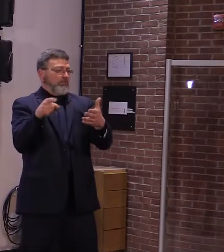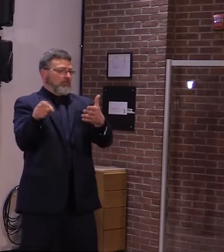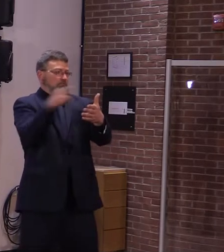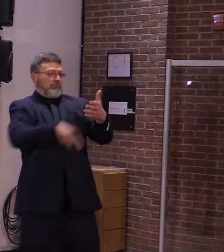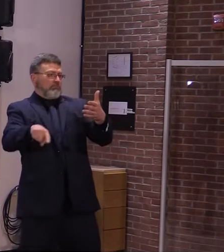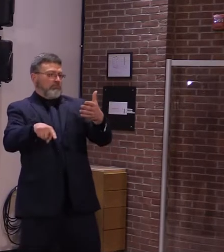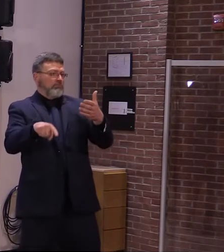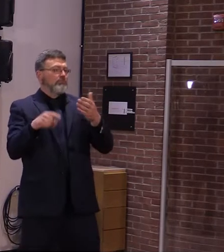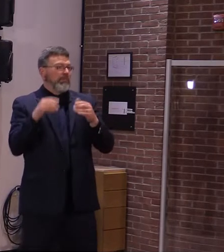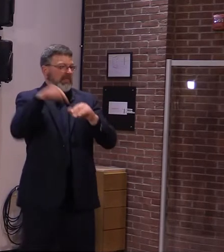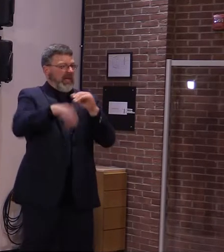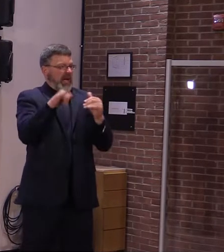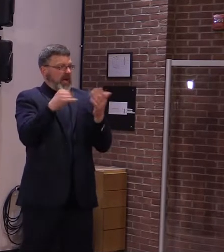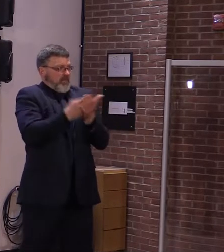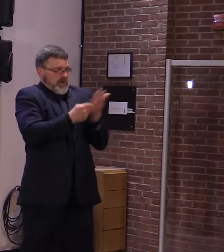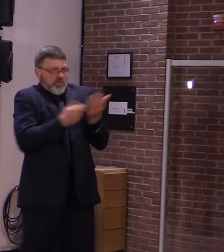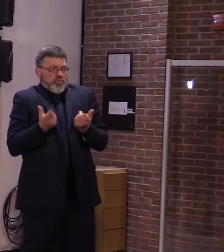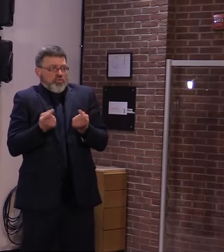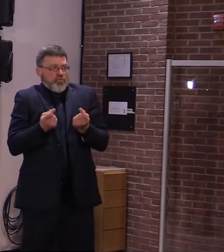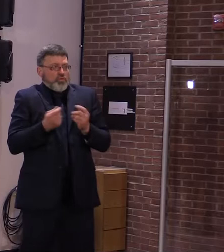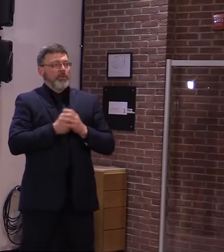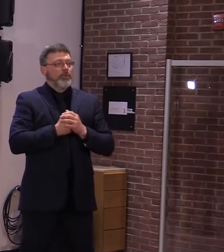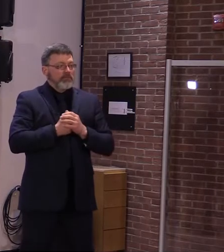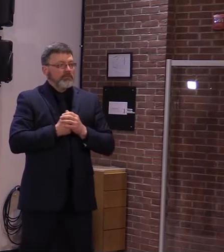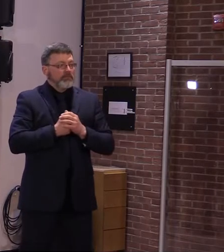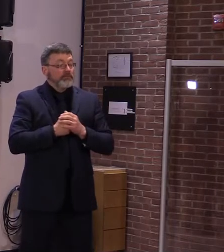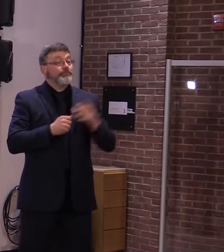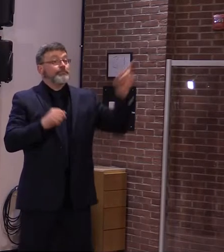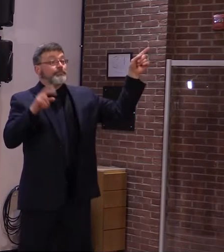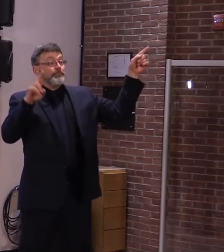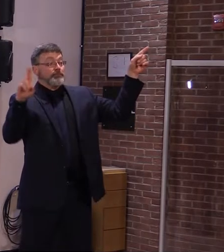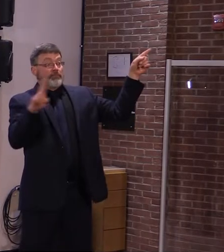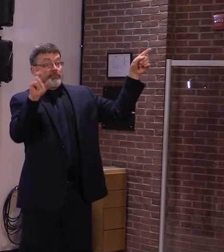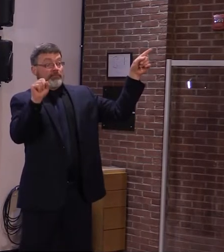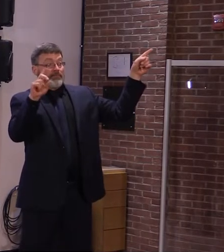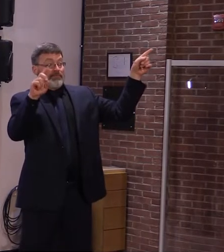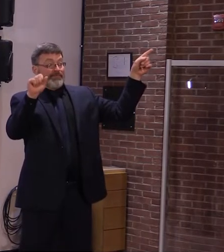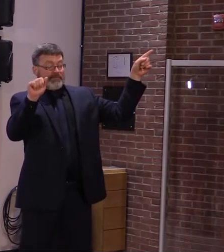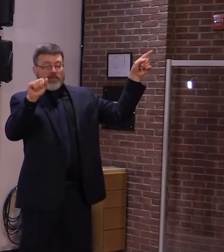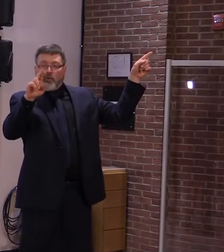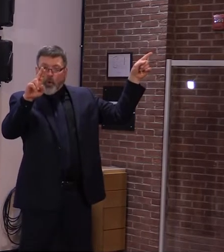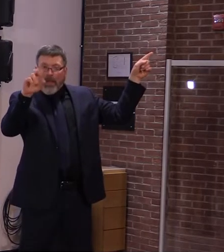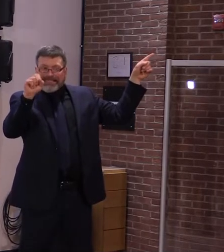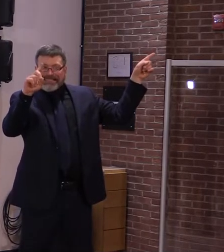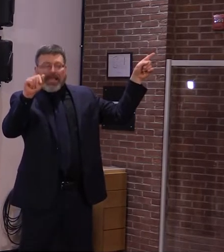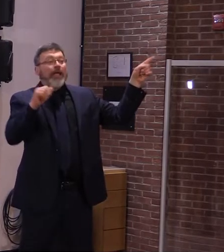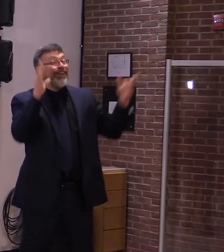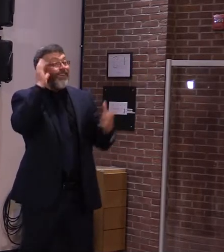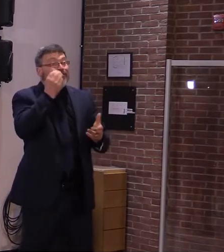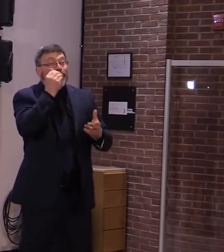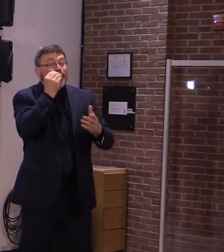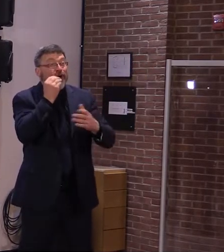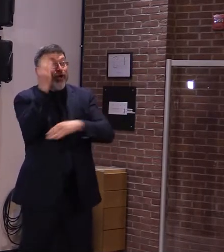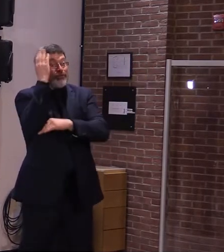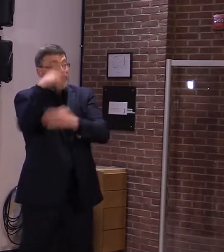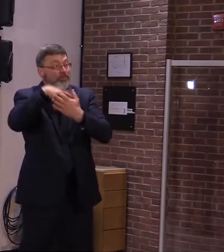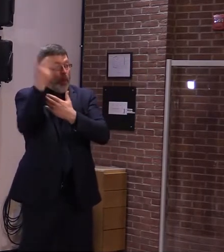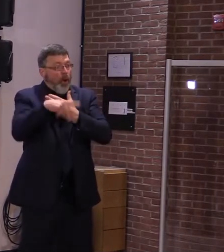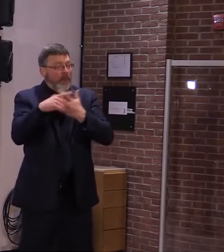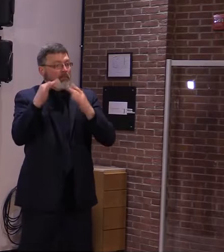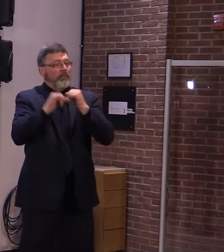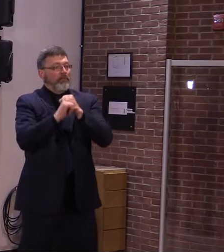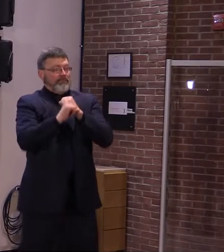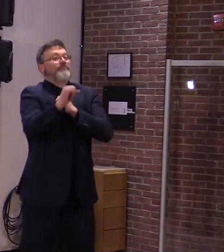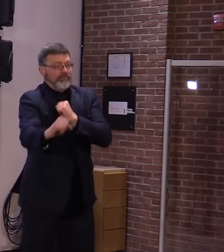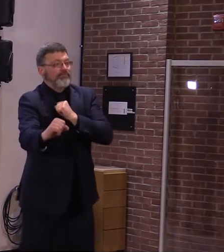The USDA announced this week that it is extending program flexibility for the student meal programs through June of 2022.